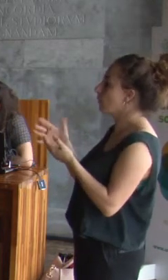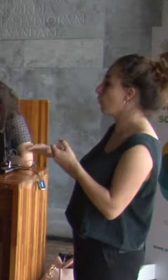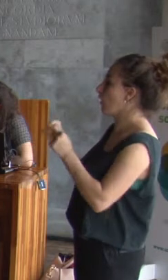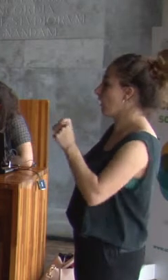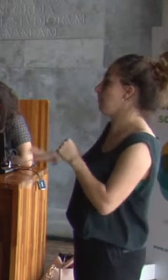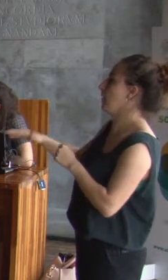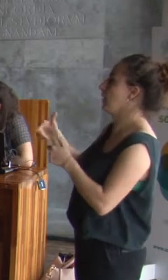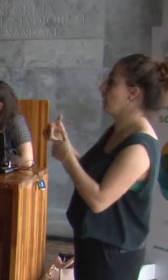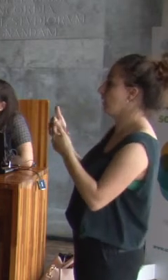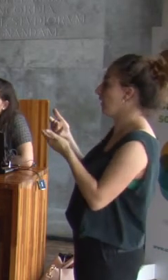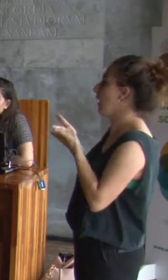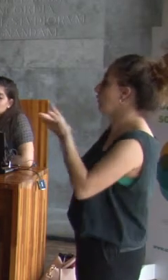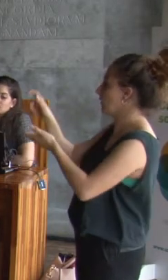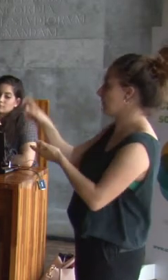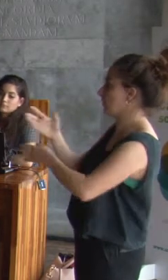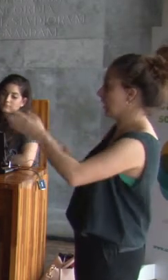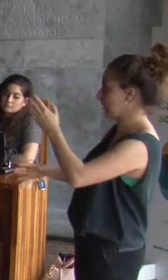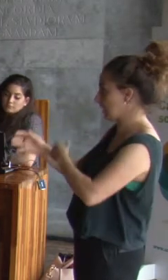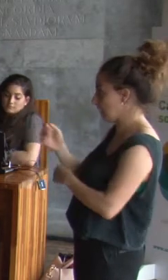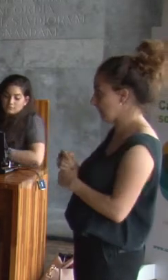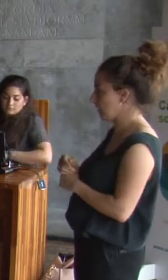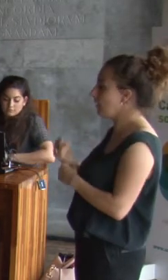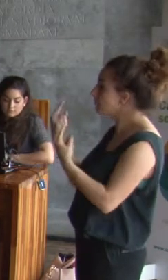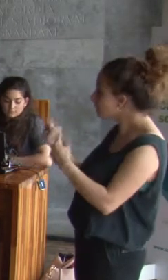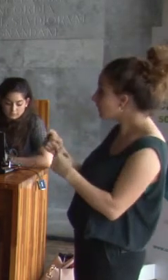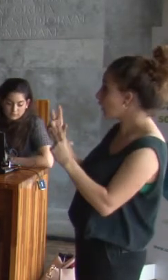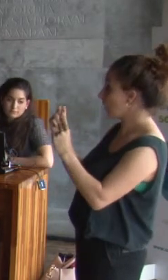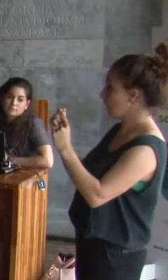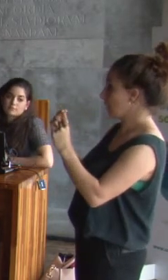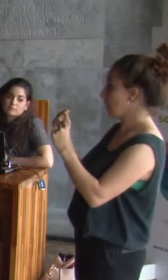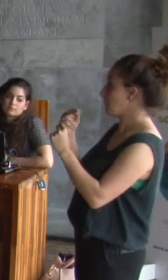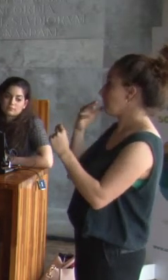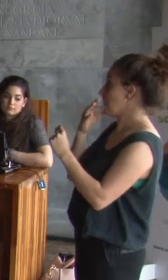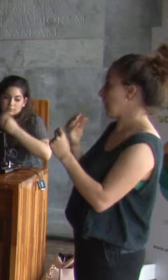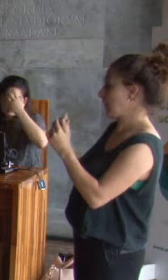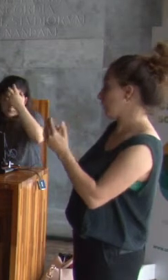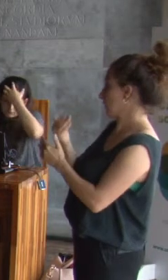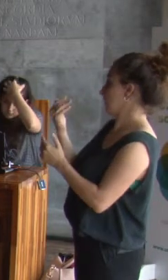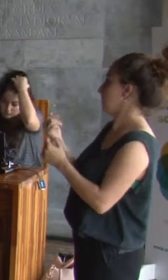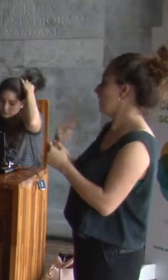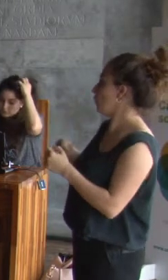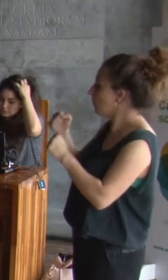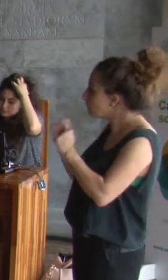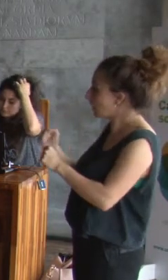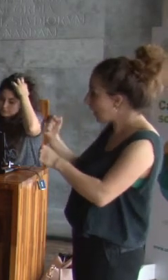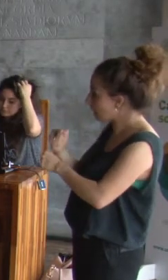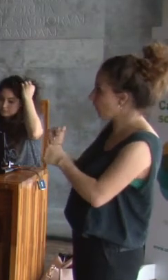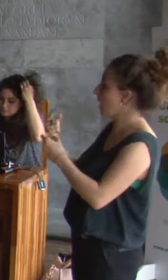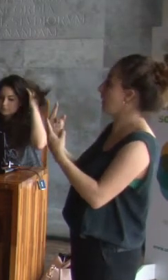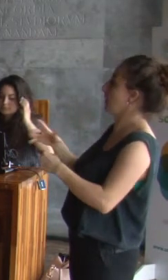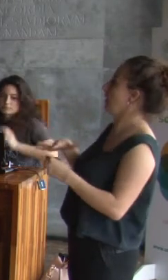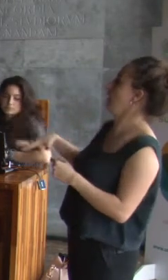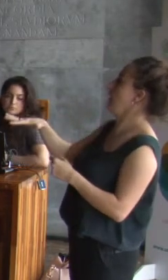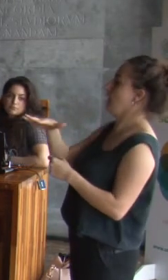the person's flourishing. So this is really good news. We can all operate changes in the environment so that it